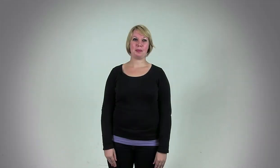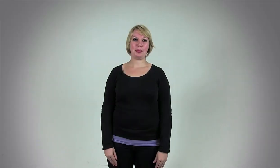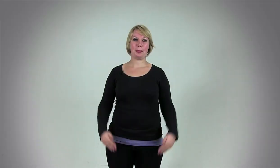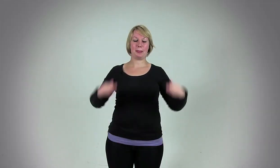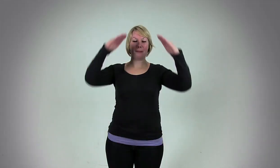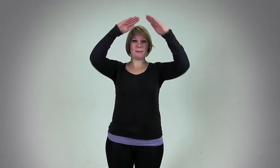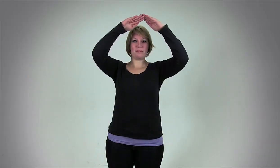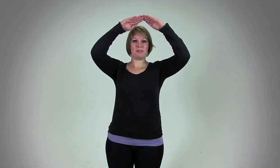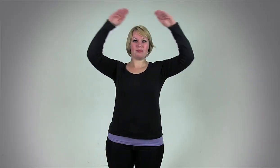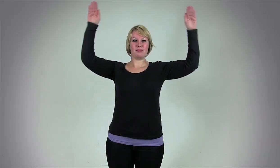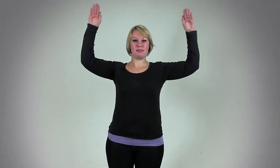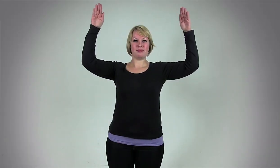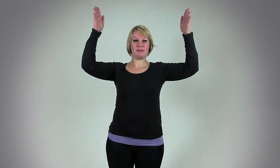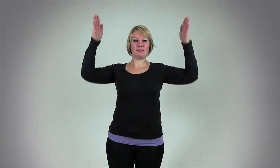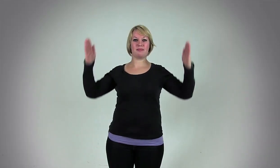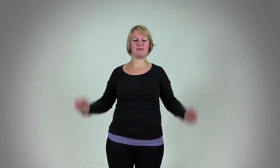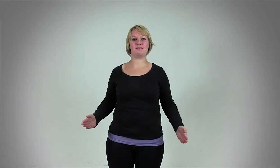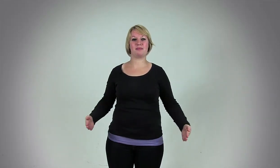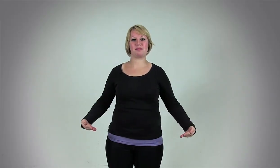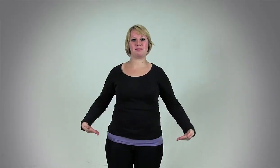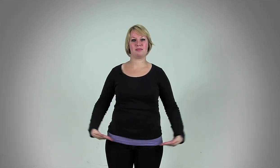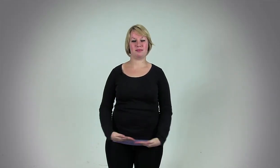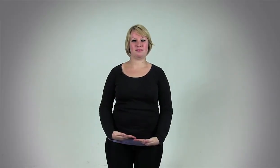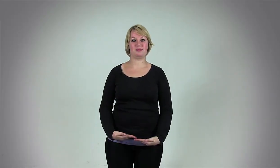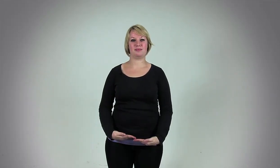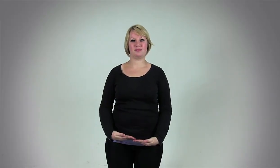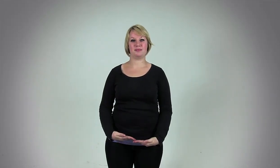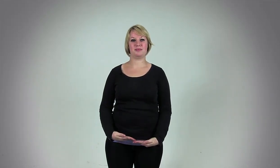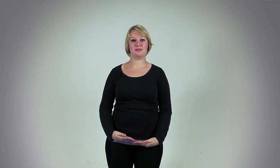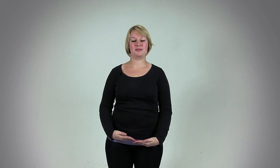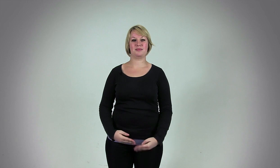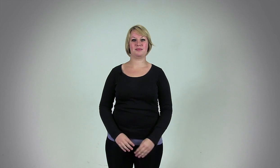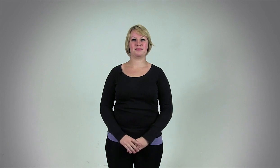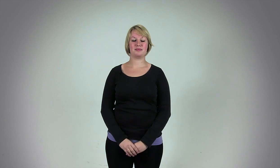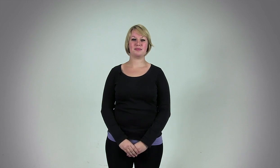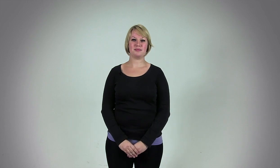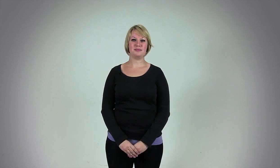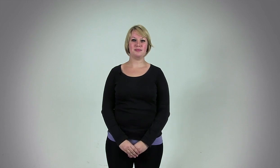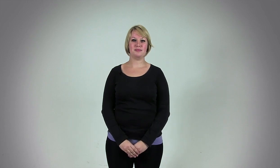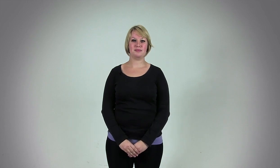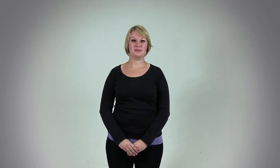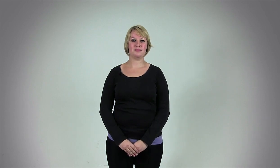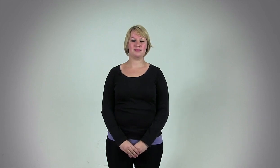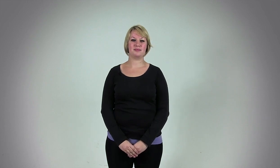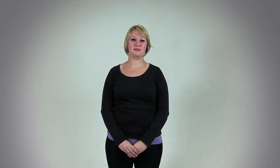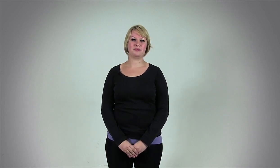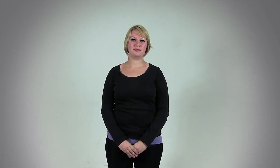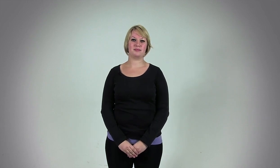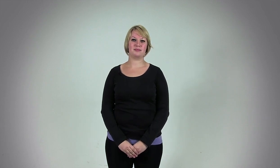A signing window is an area in which the signs are performed. All of the signs start in the window, but they can